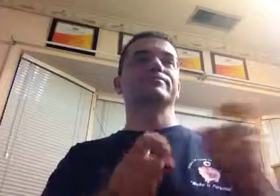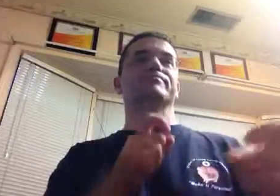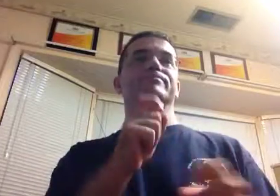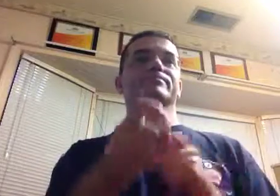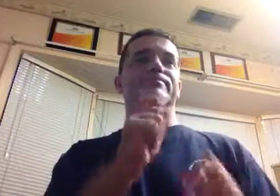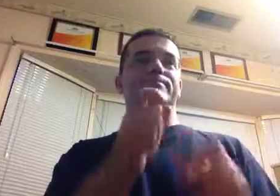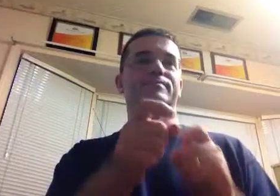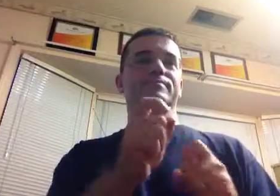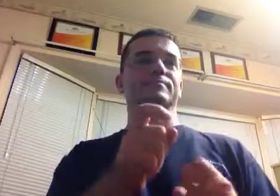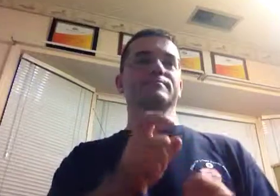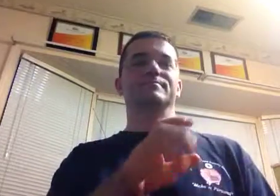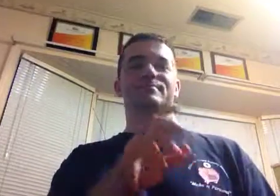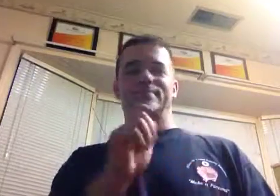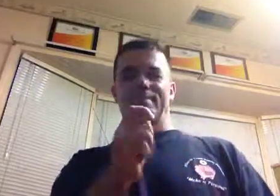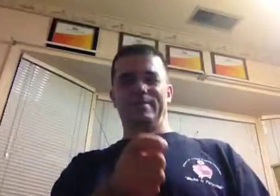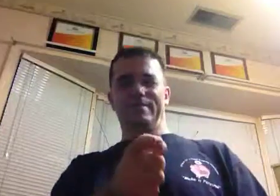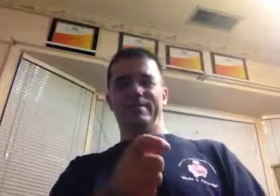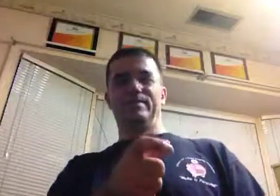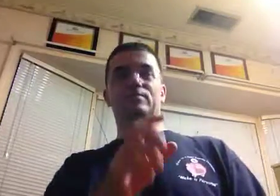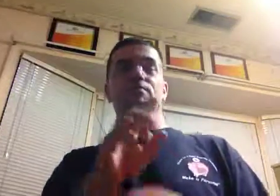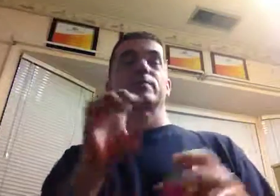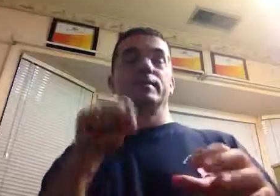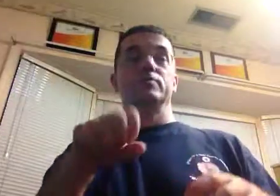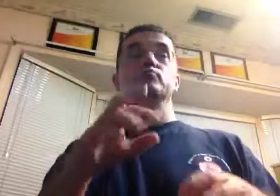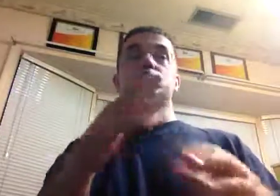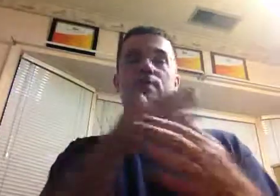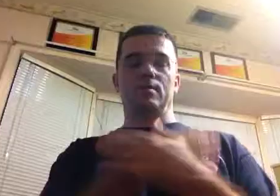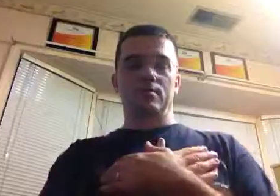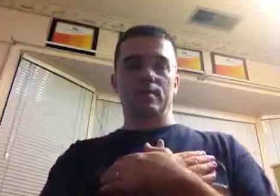relax some, for sure,